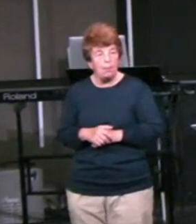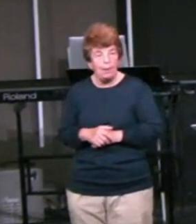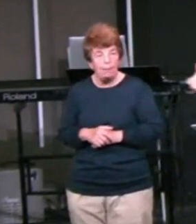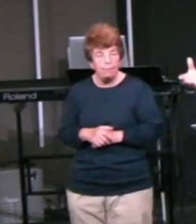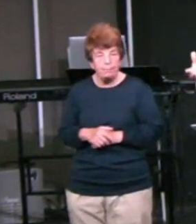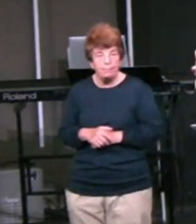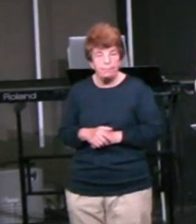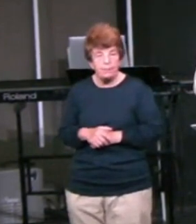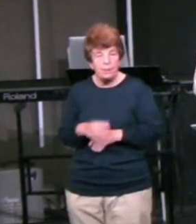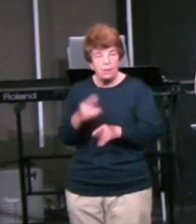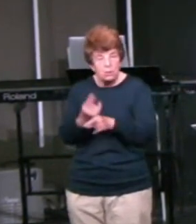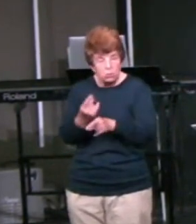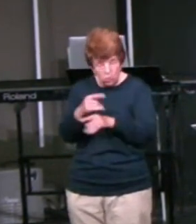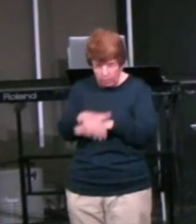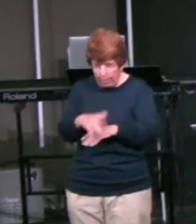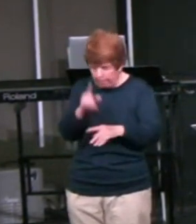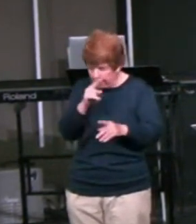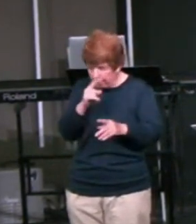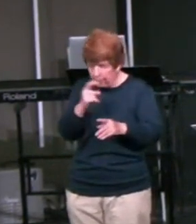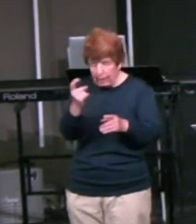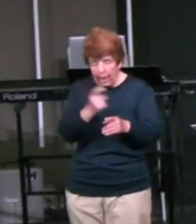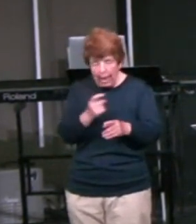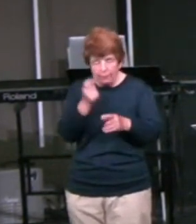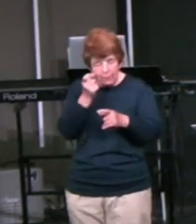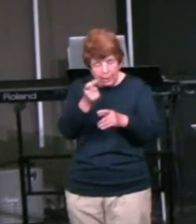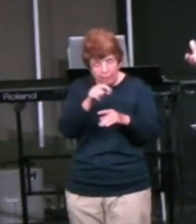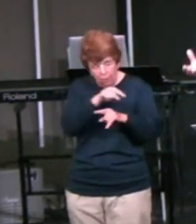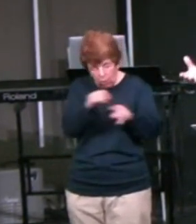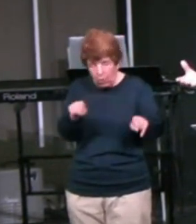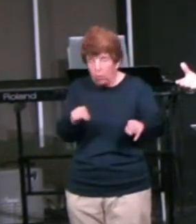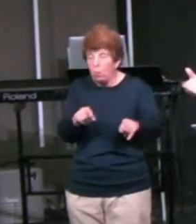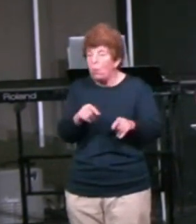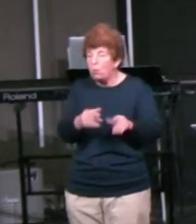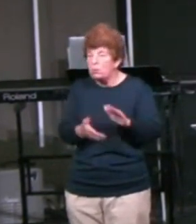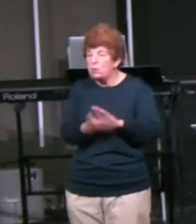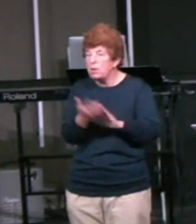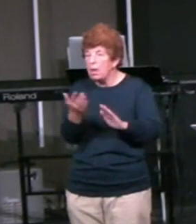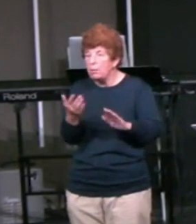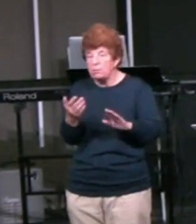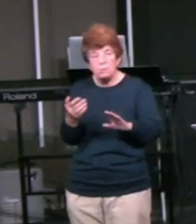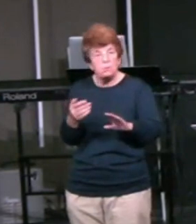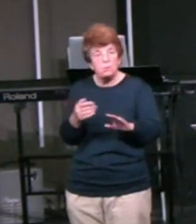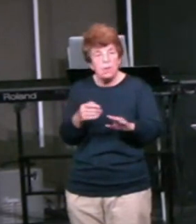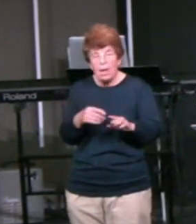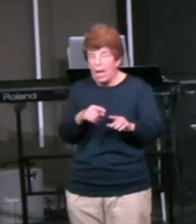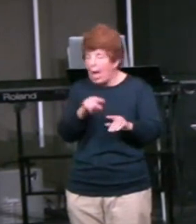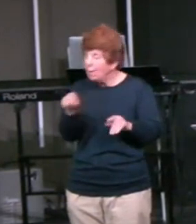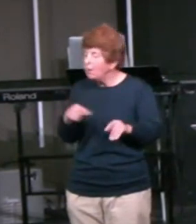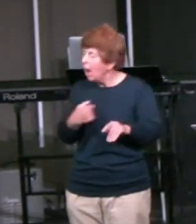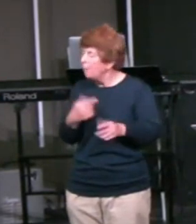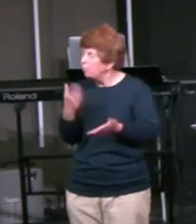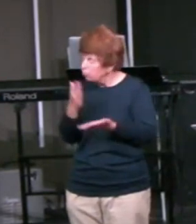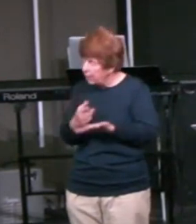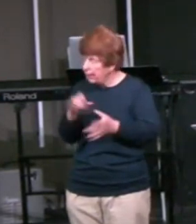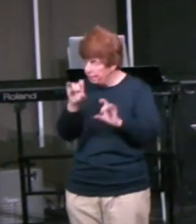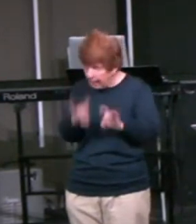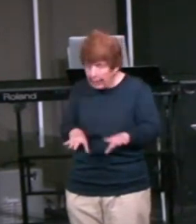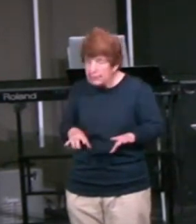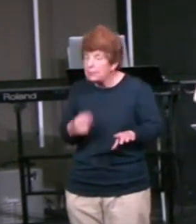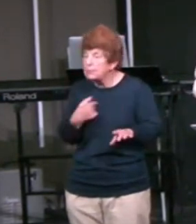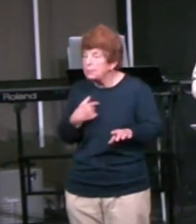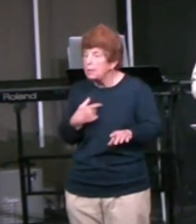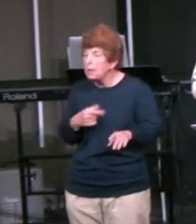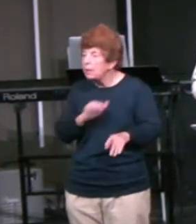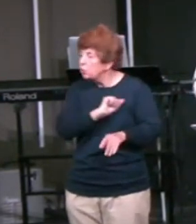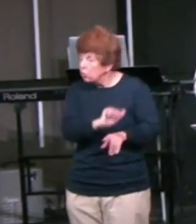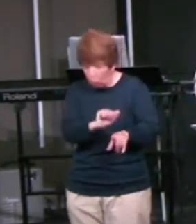She'll talk about people that come to care for her or take her out on her, "I'm just so very blessed." That's